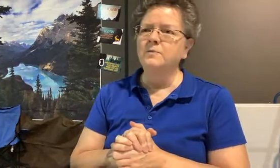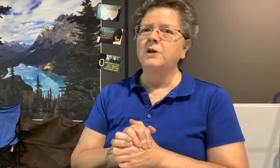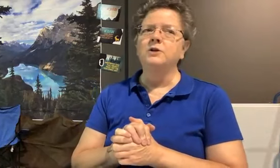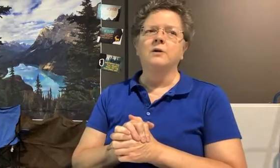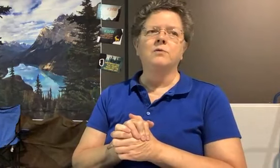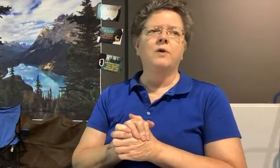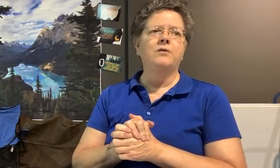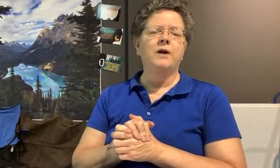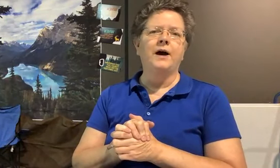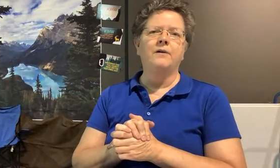what's that expression?